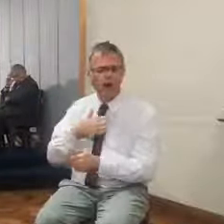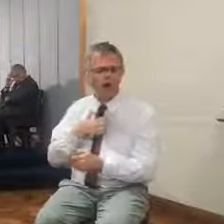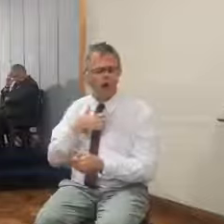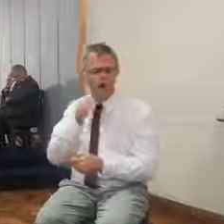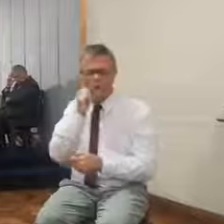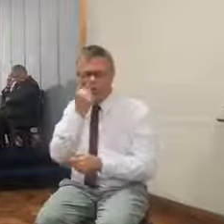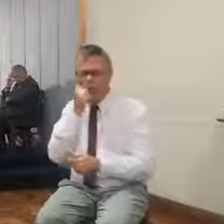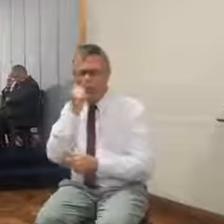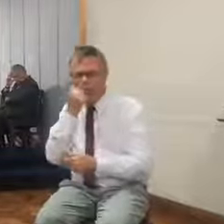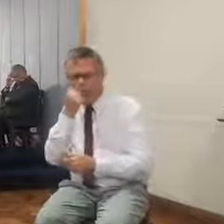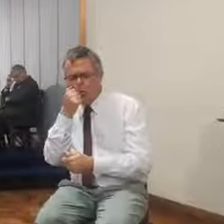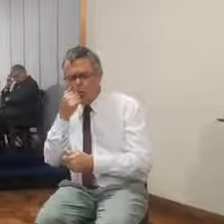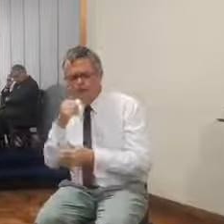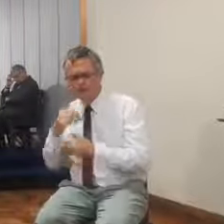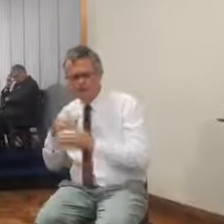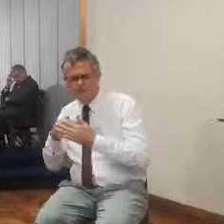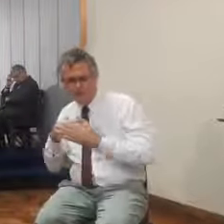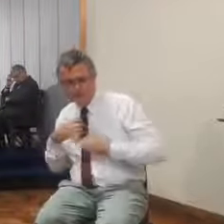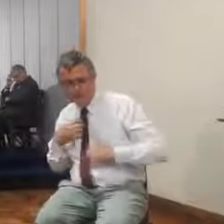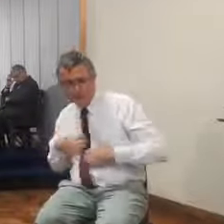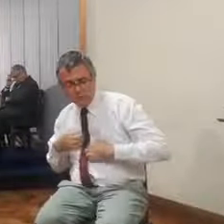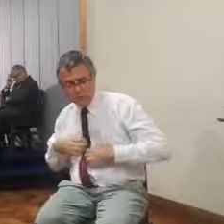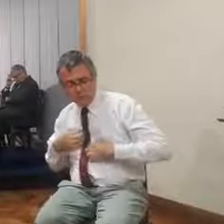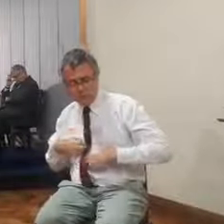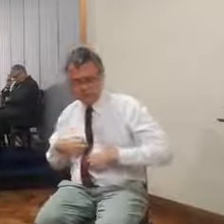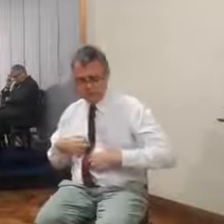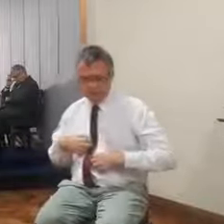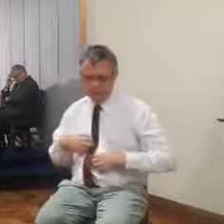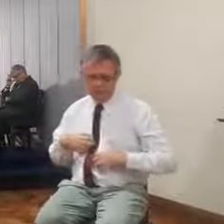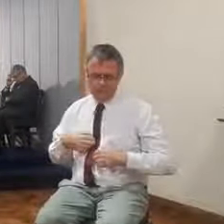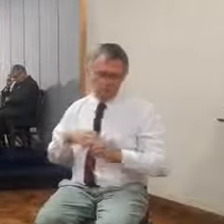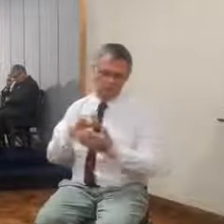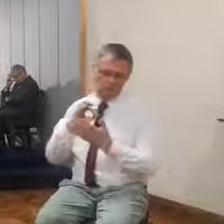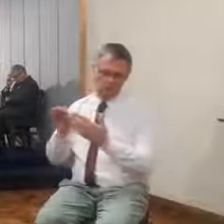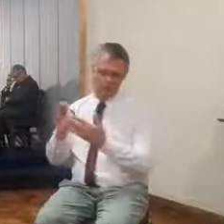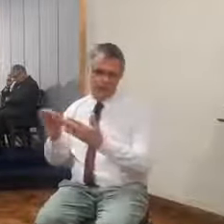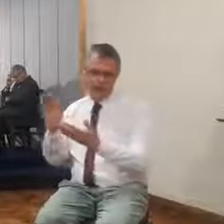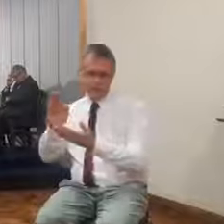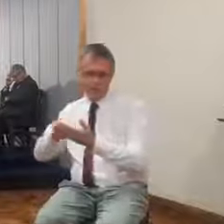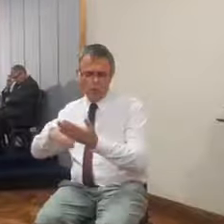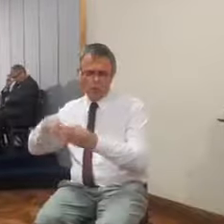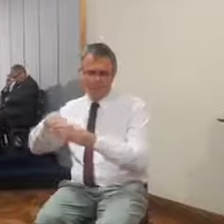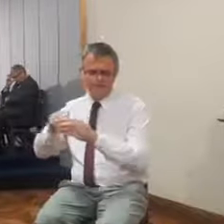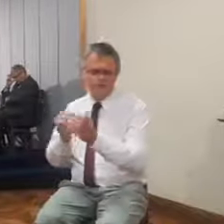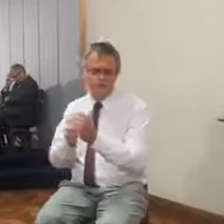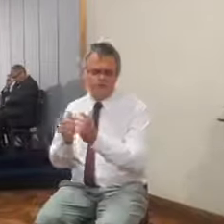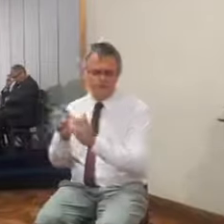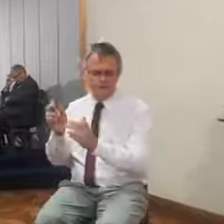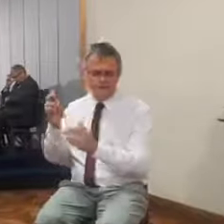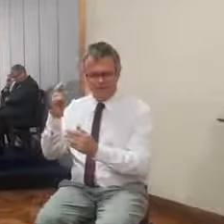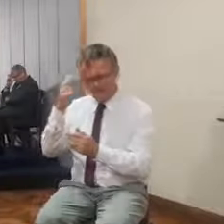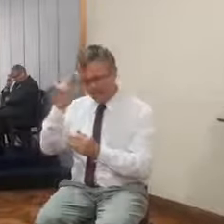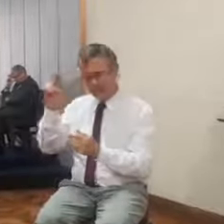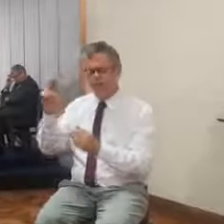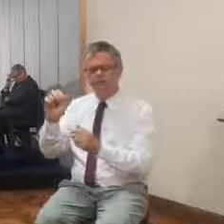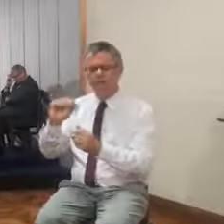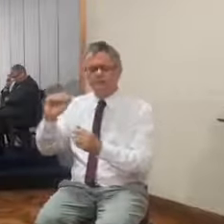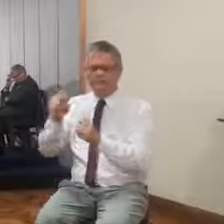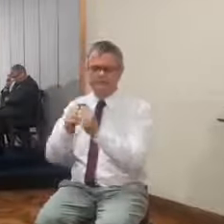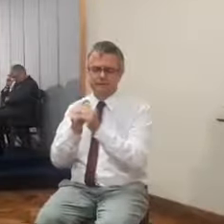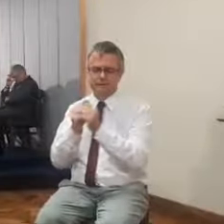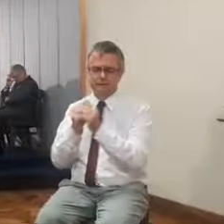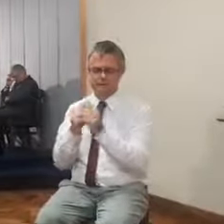anticipation as we draw near now unto thee. For we come in the name of the Lord Jesus, our dear Savior, and for his